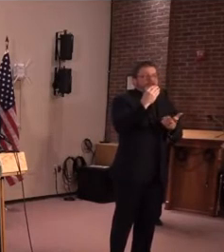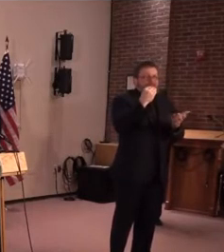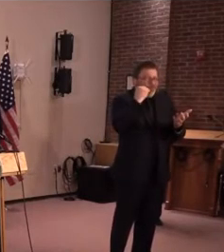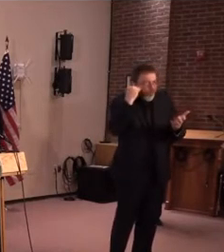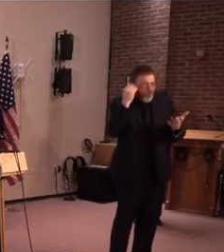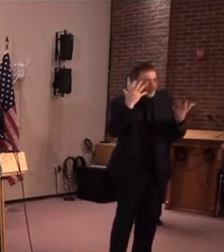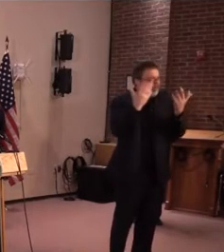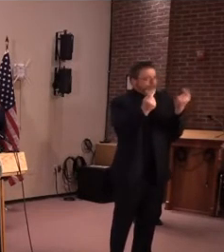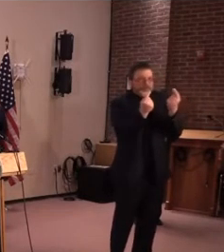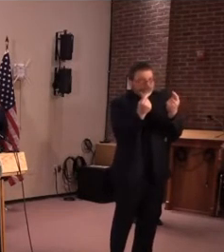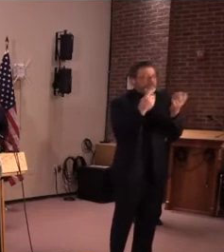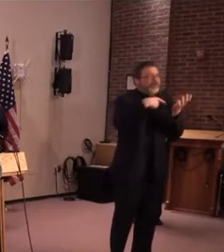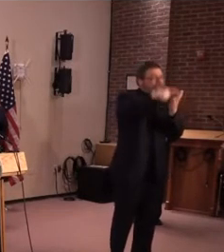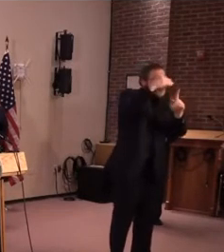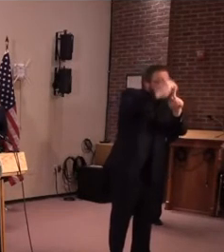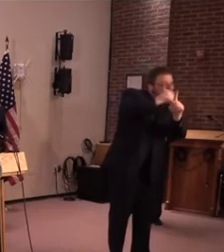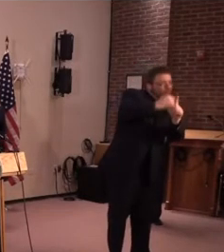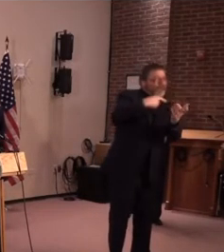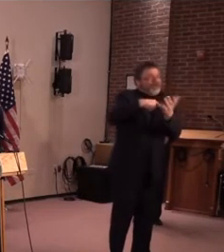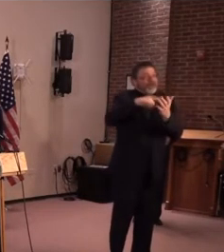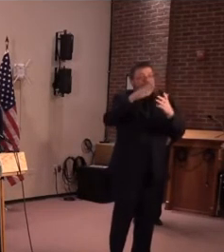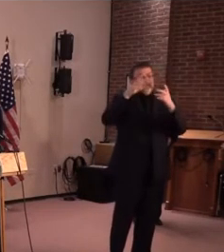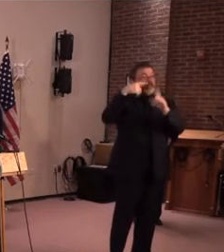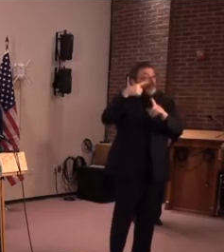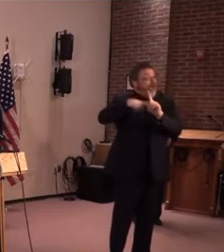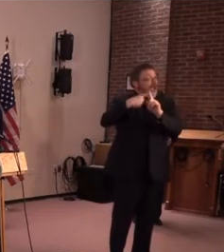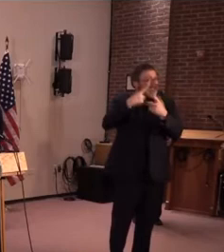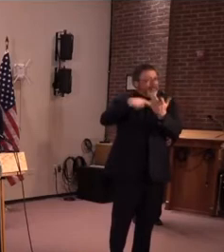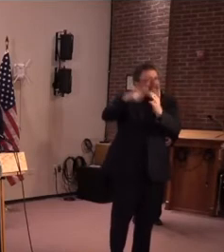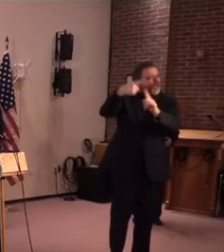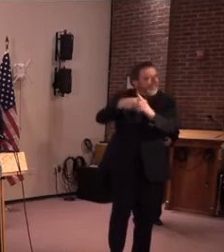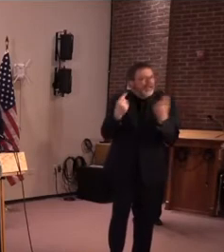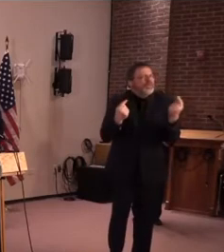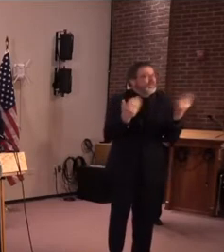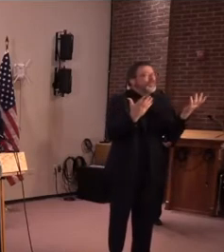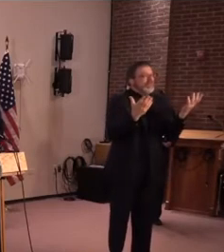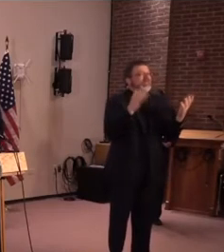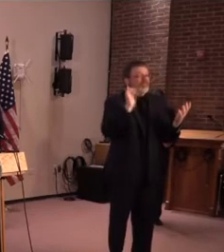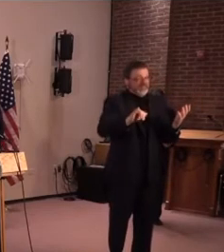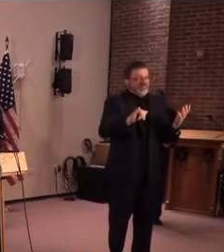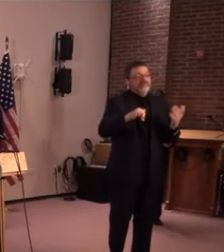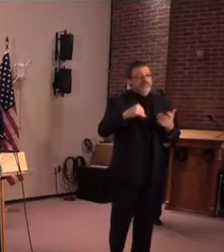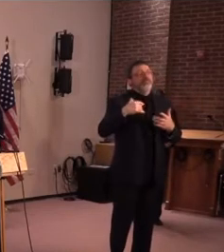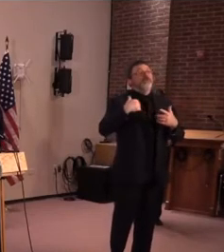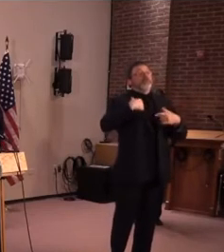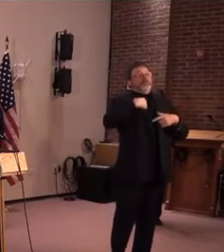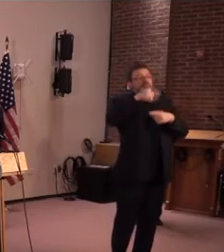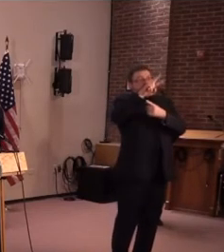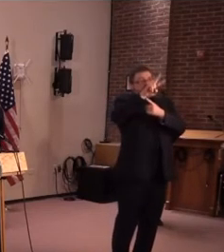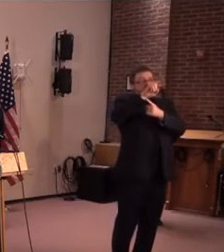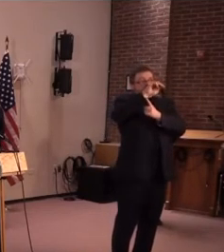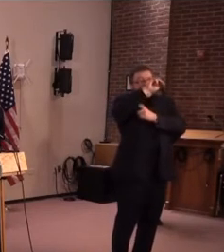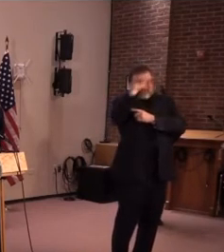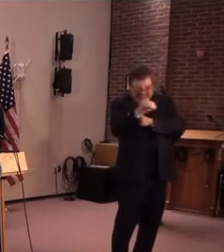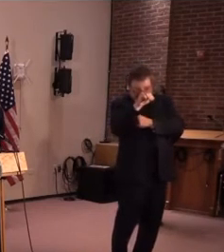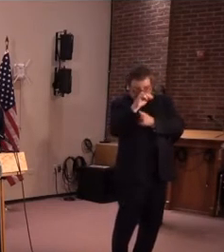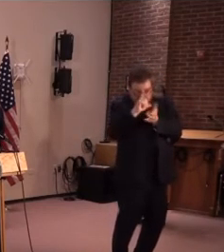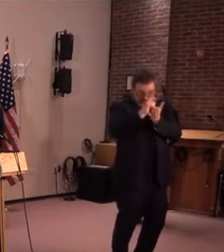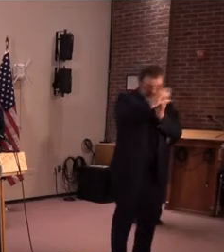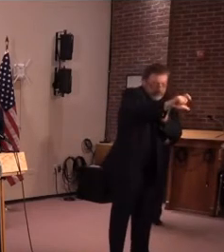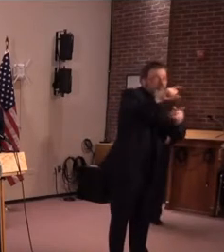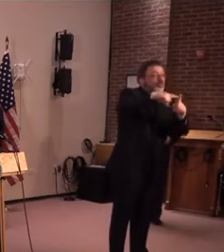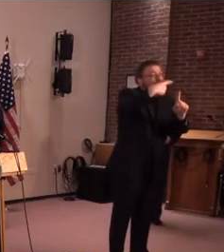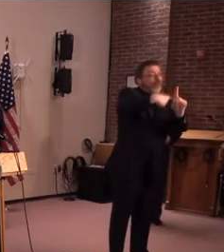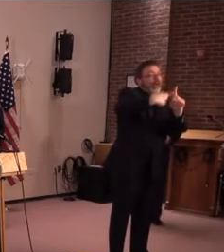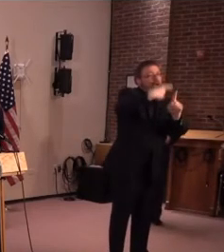providing $42 million in direct financial assistance to landlords and tenants, we can stabilize the rental housing industry